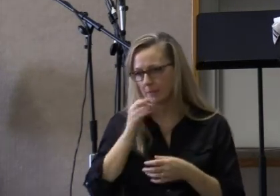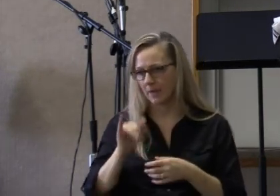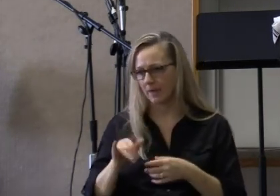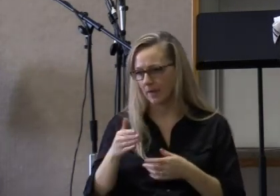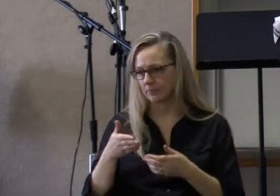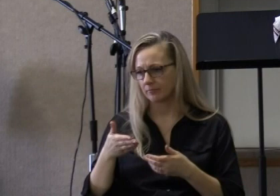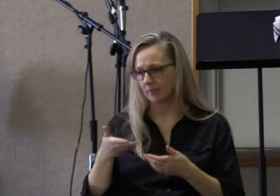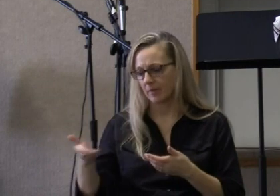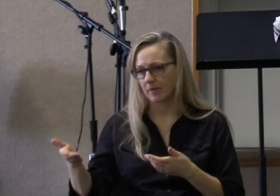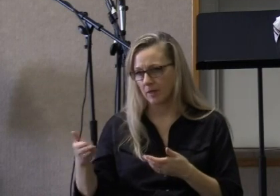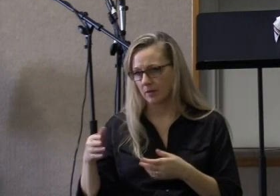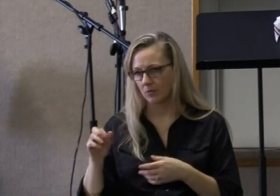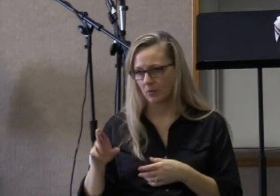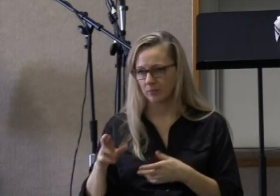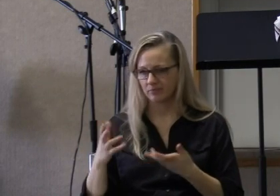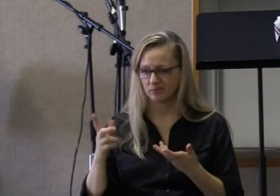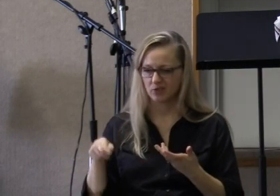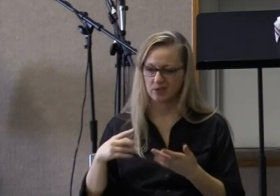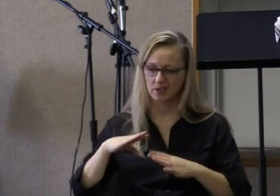being very good?